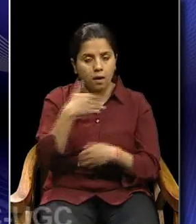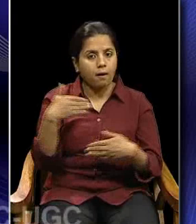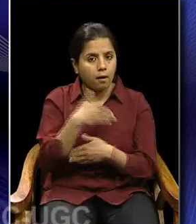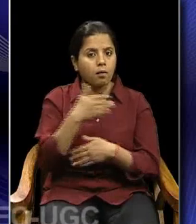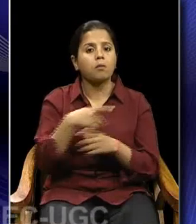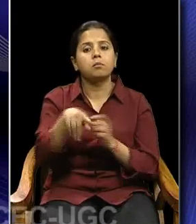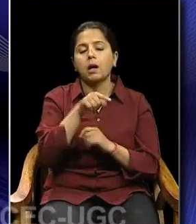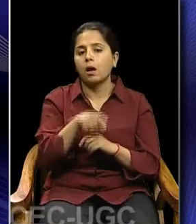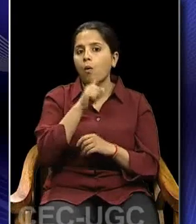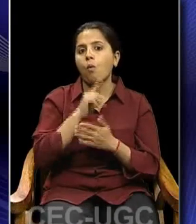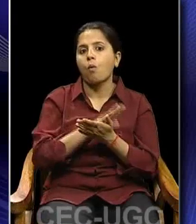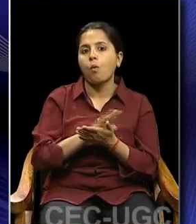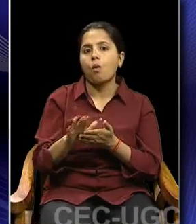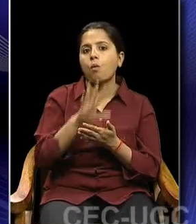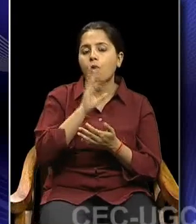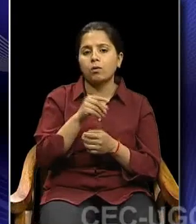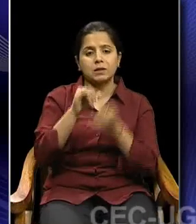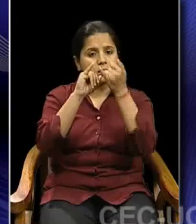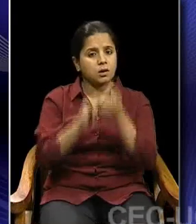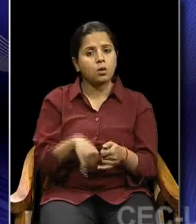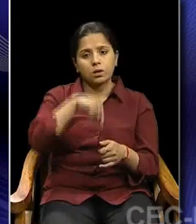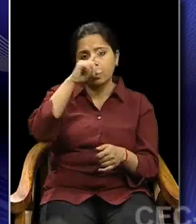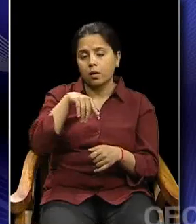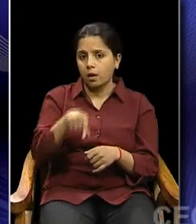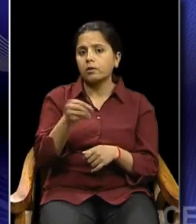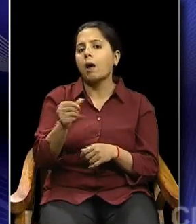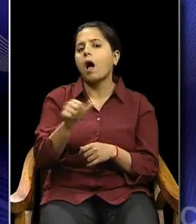to be sacred, and in South India similarly they bath in other